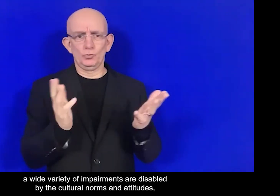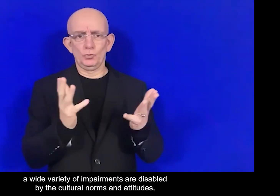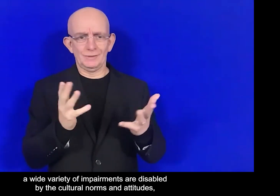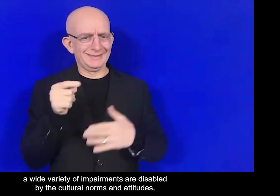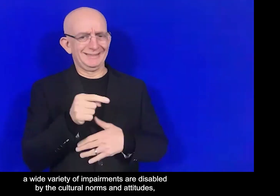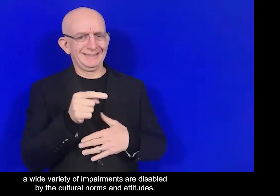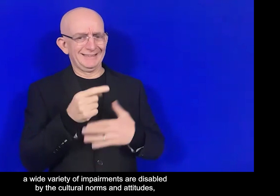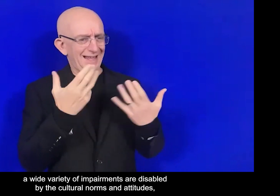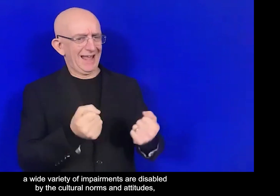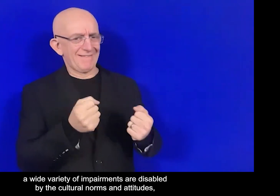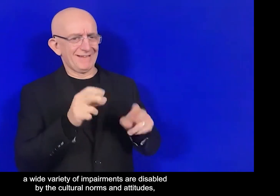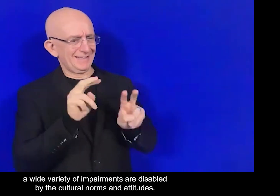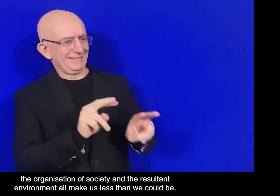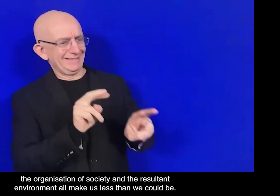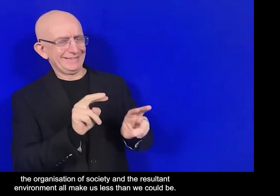and attitudes,